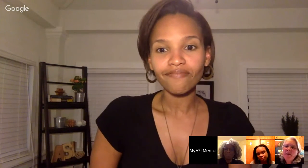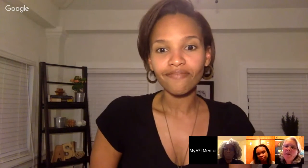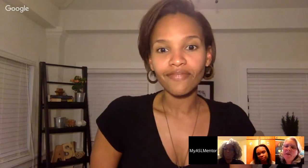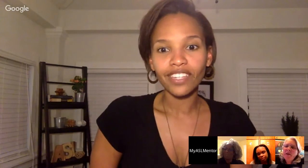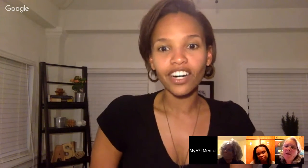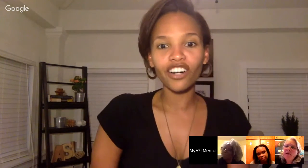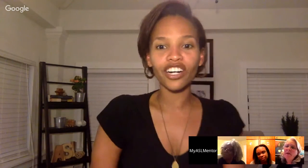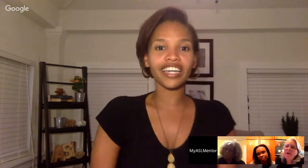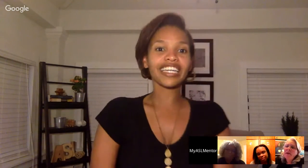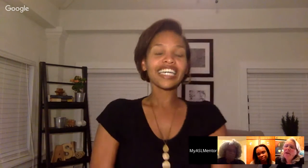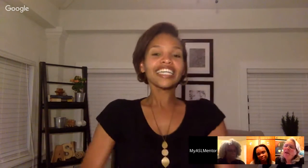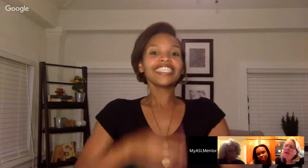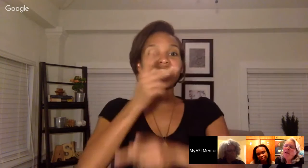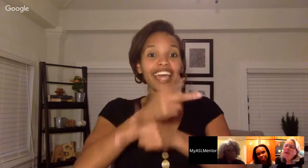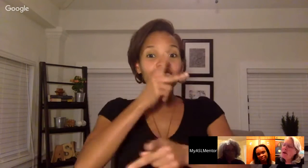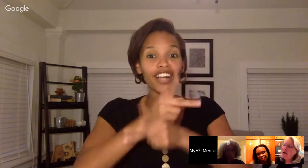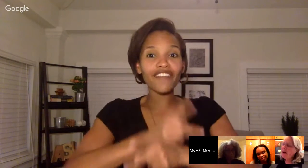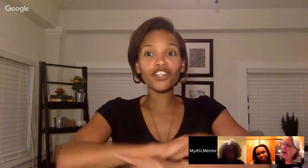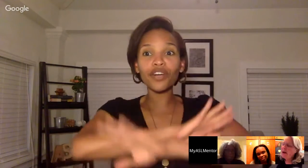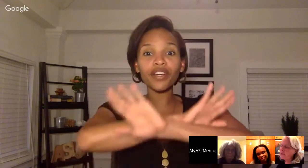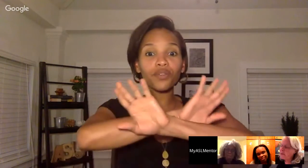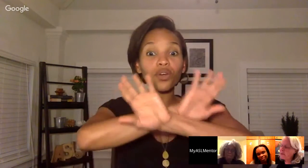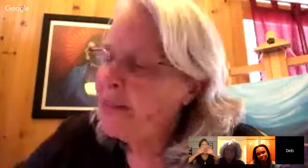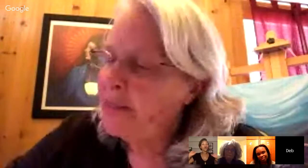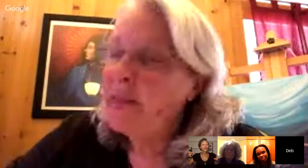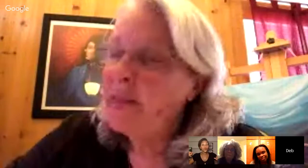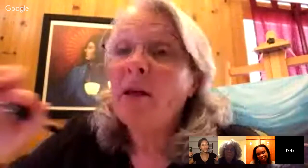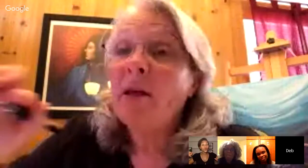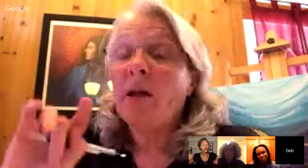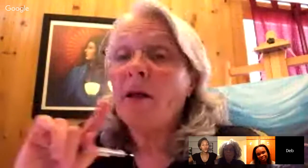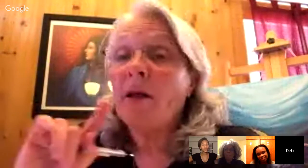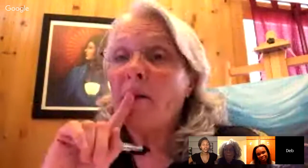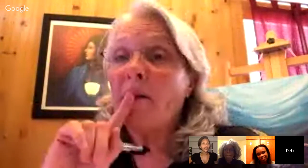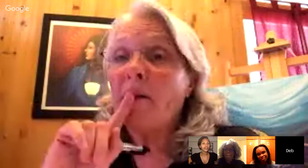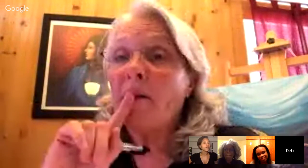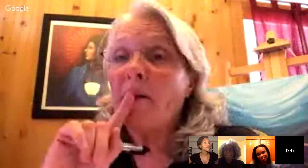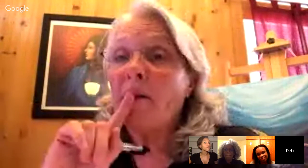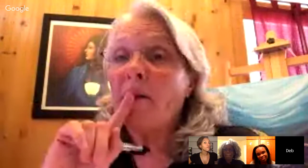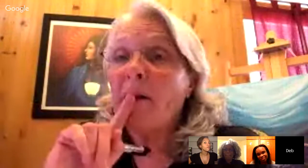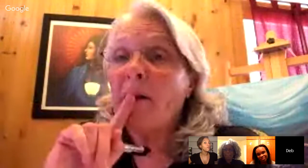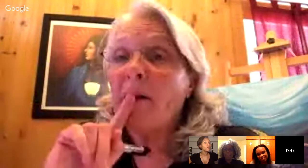All right. Take care.